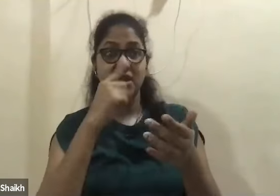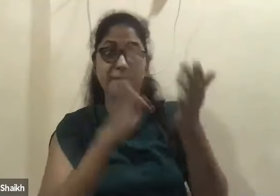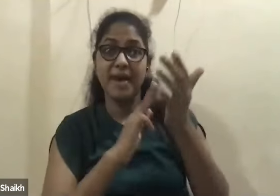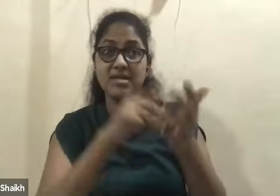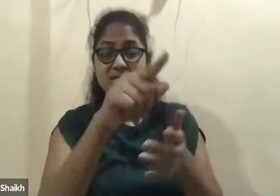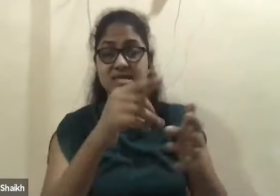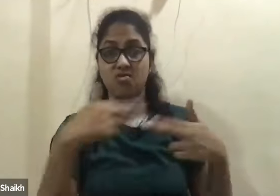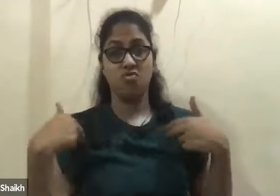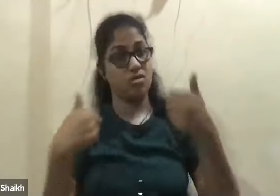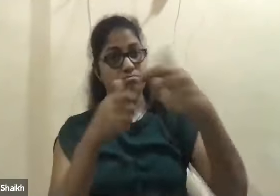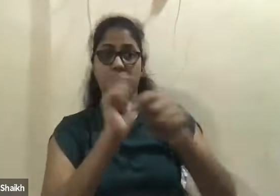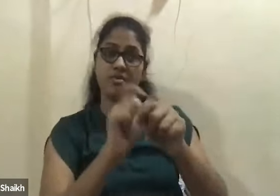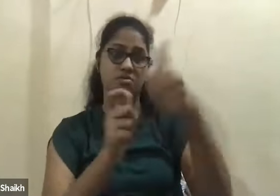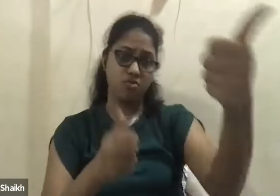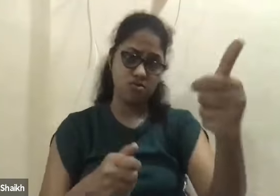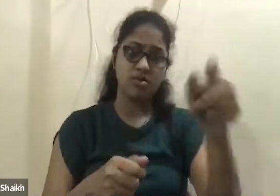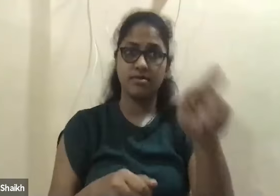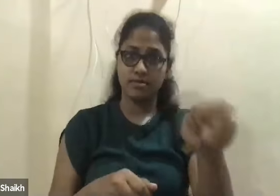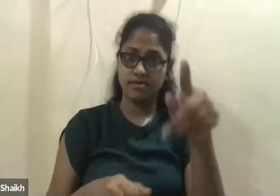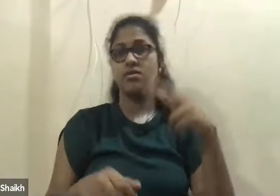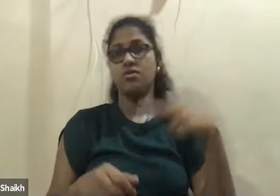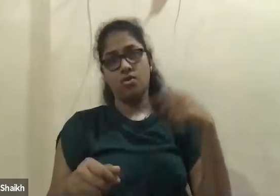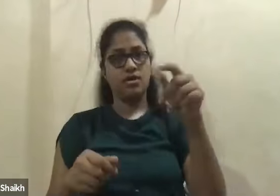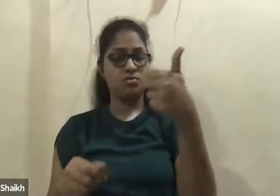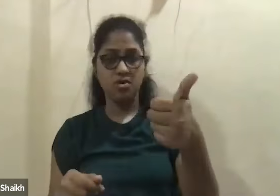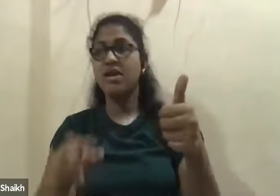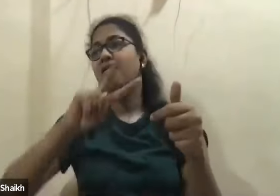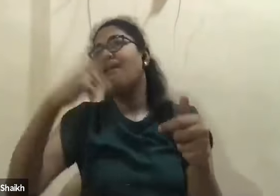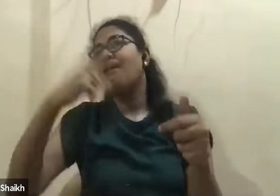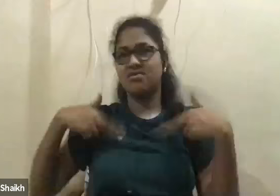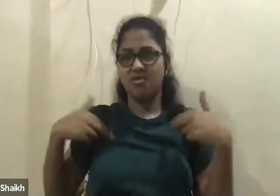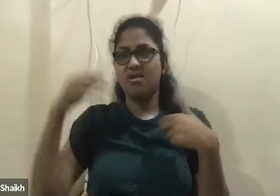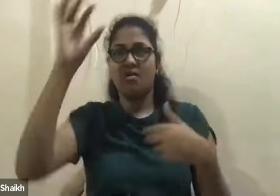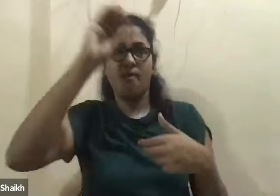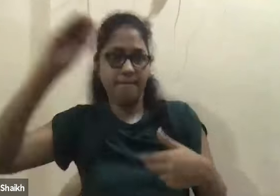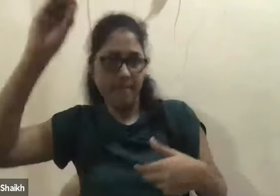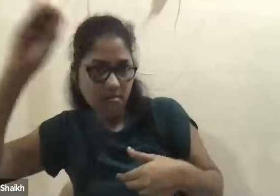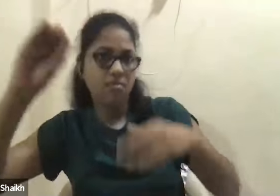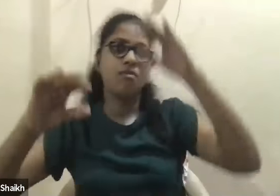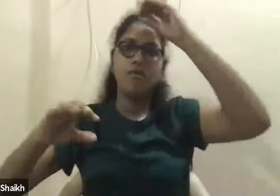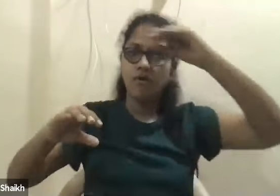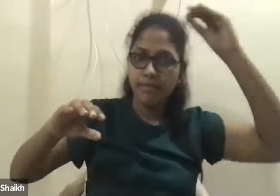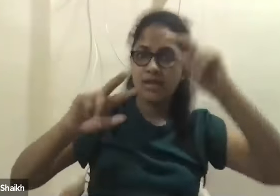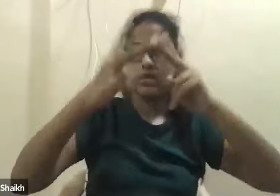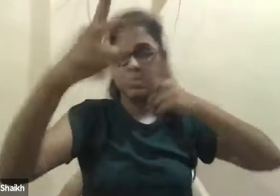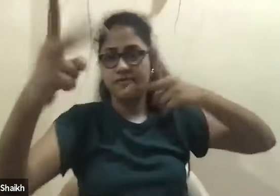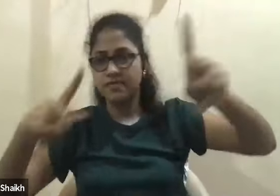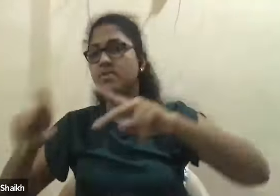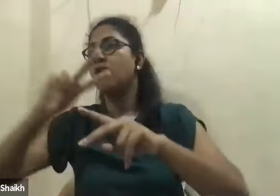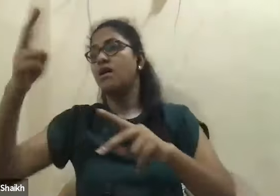second opinion from another lawyer to see if that's fine or not, because sometimes other lawyer may have some additional clauses for you. And then you, of